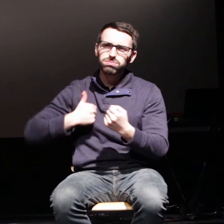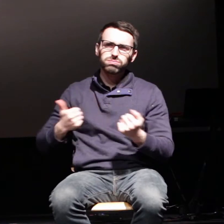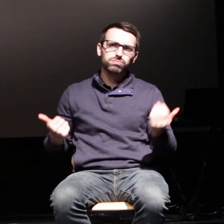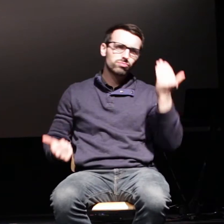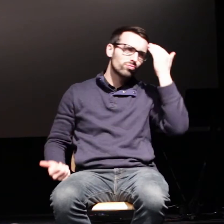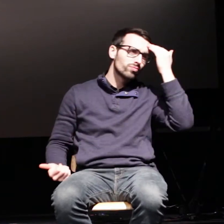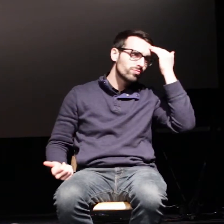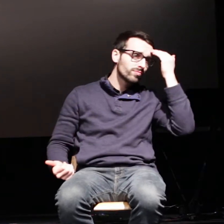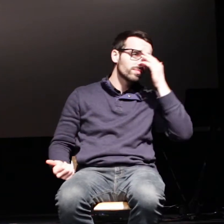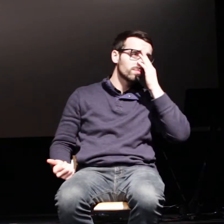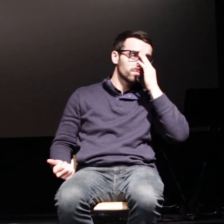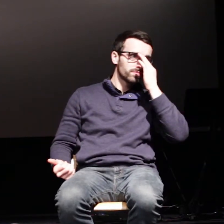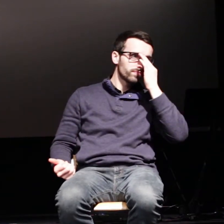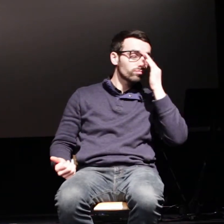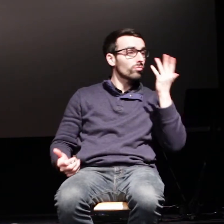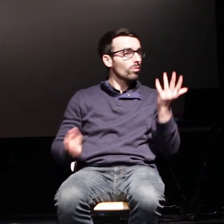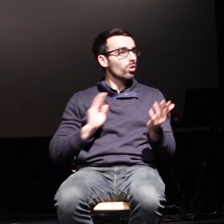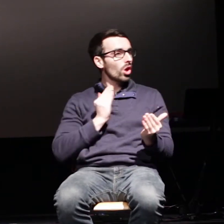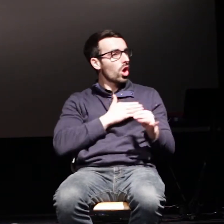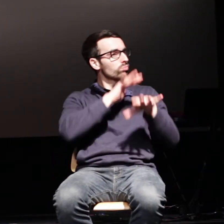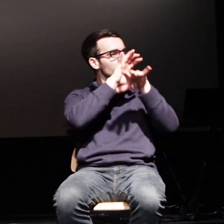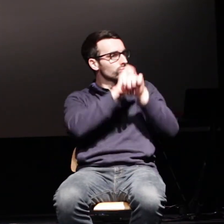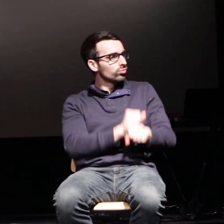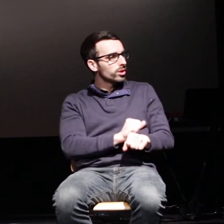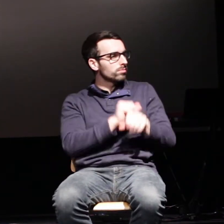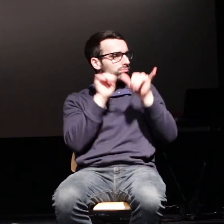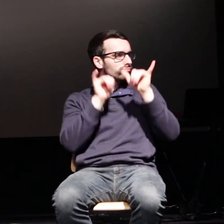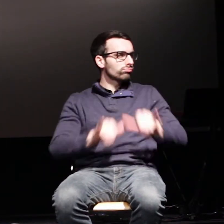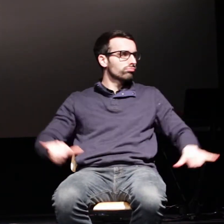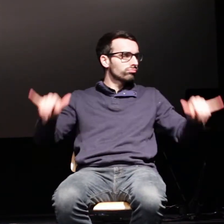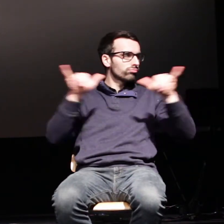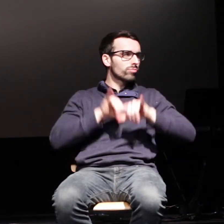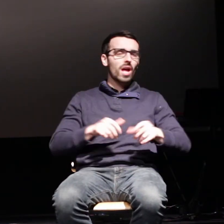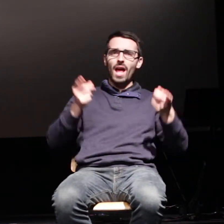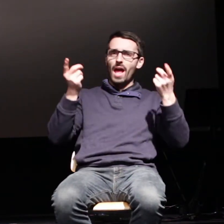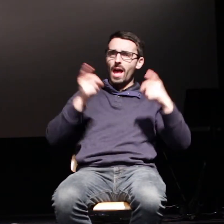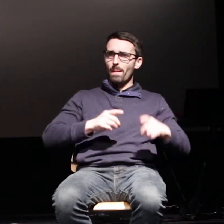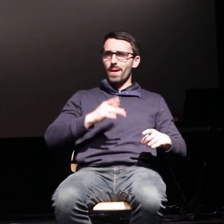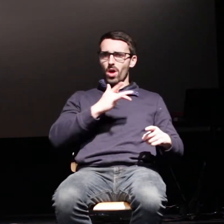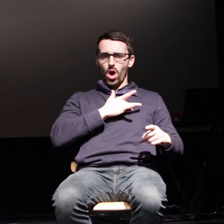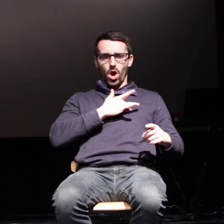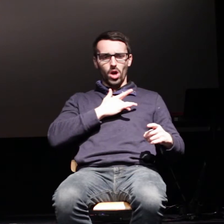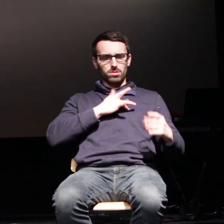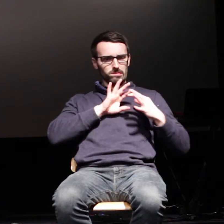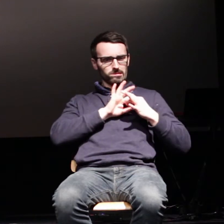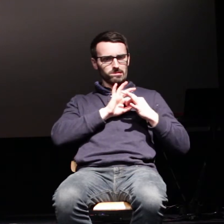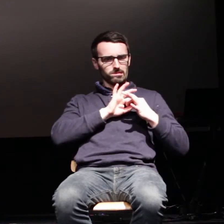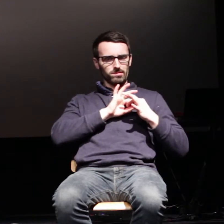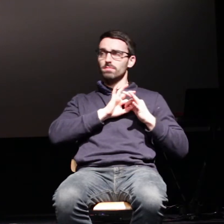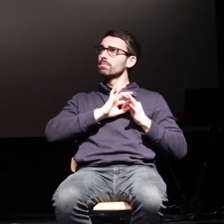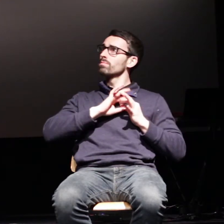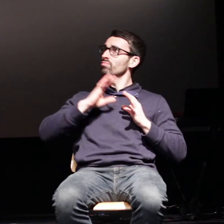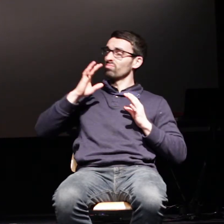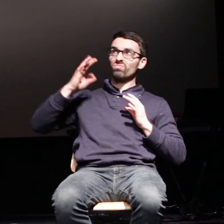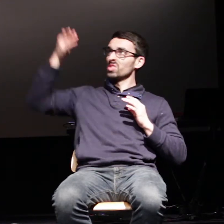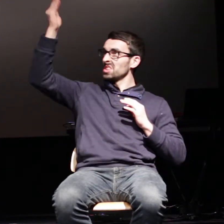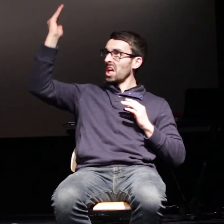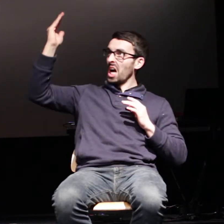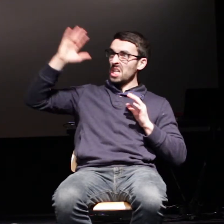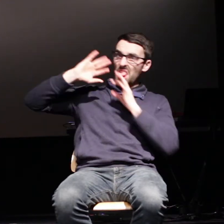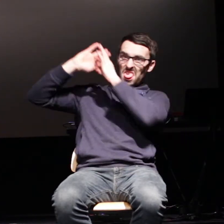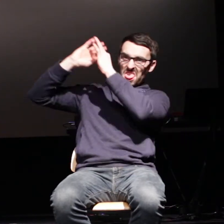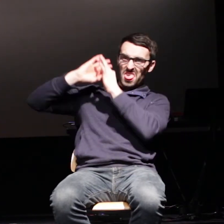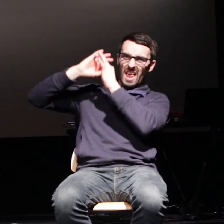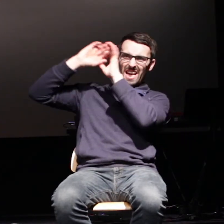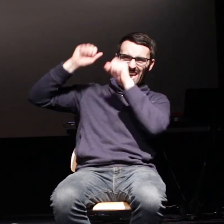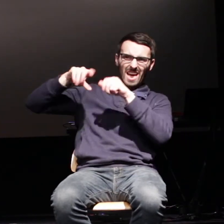is with the routines we live in life, our hearts can kind of disengage from God and from how God